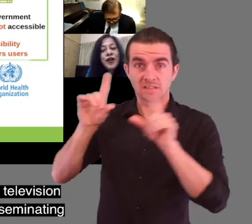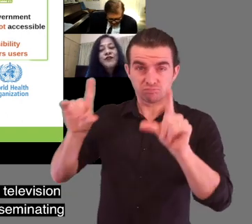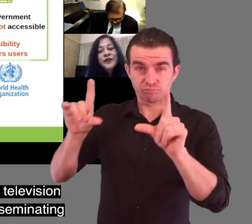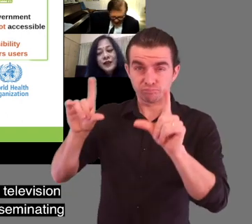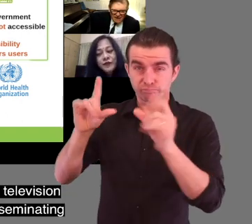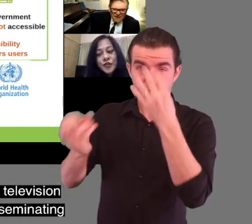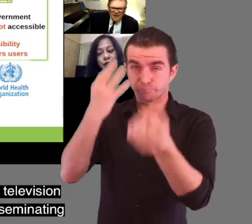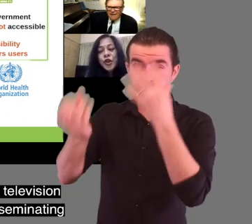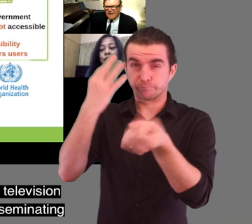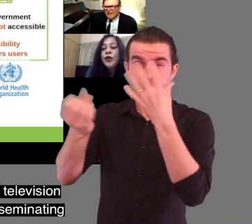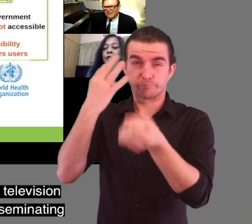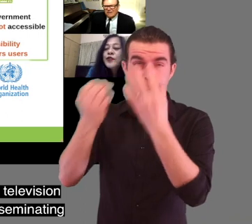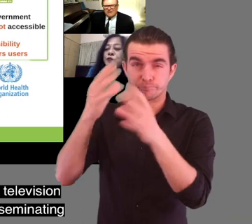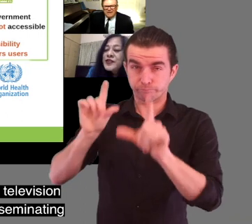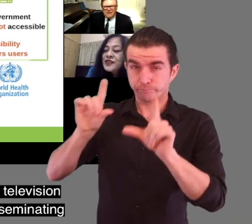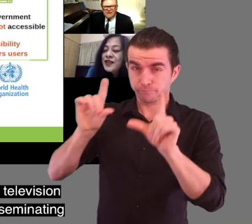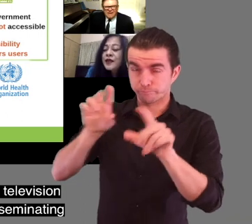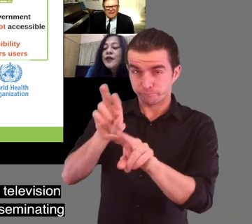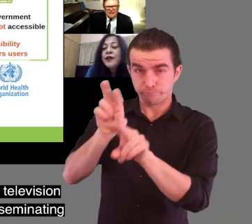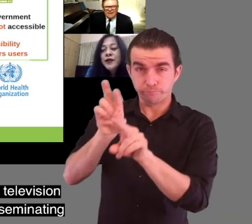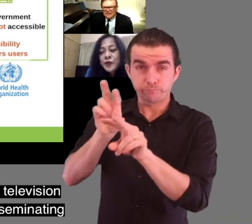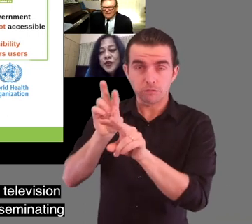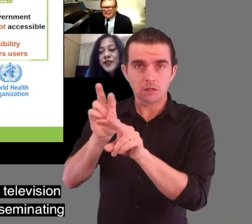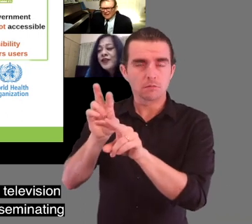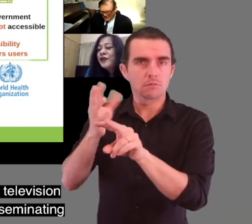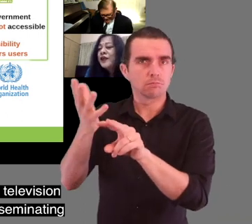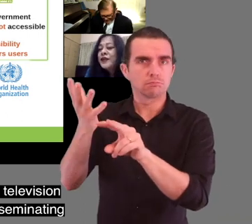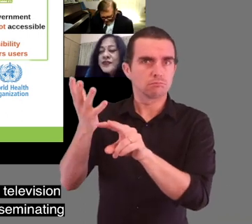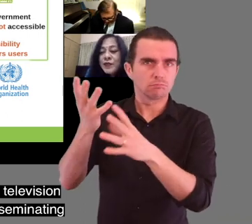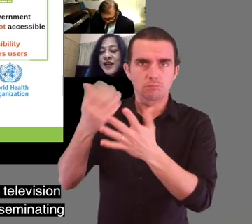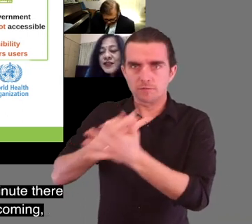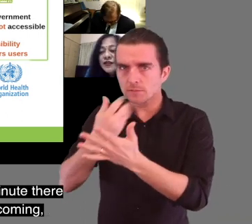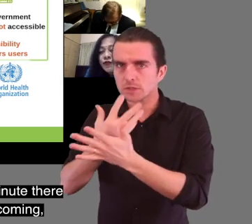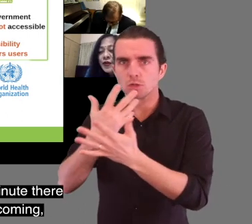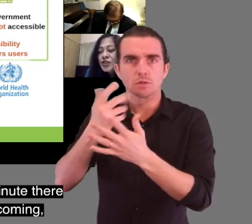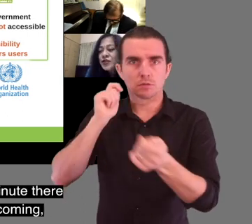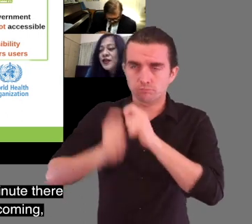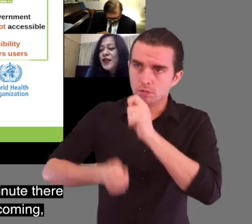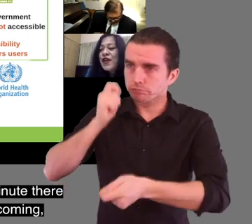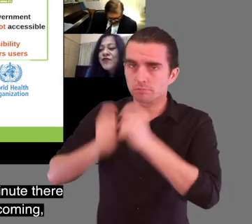television after television was busy dispersing,